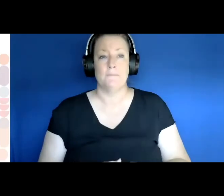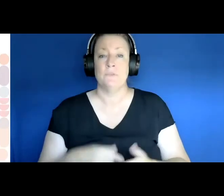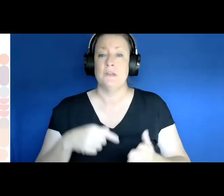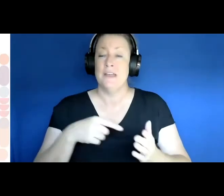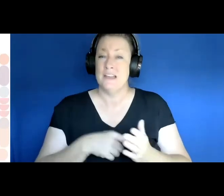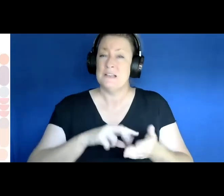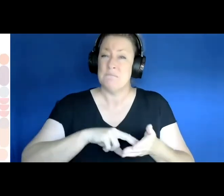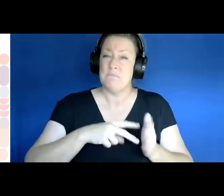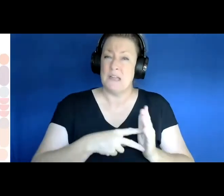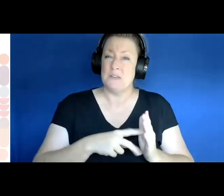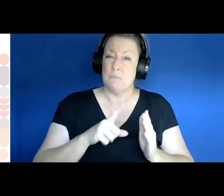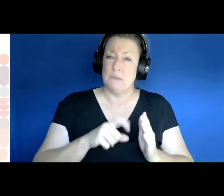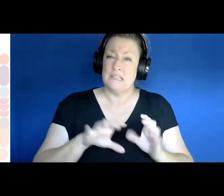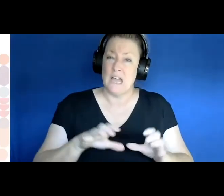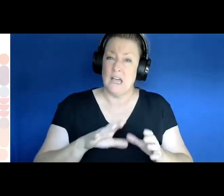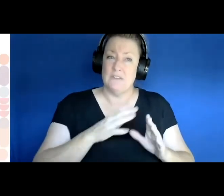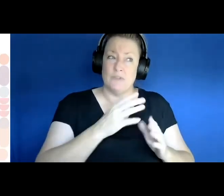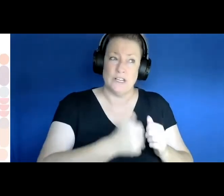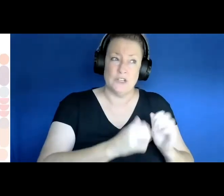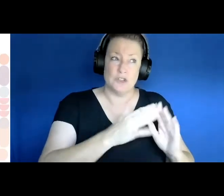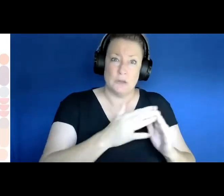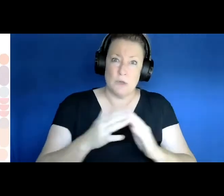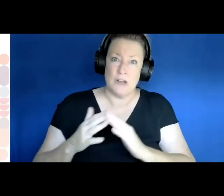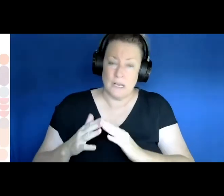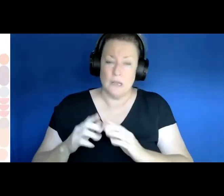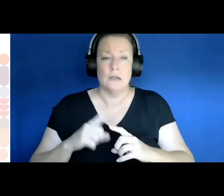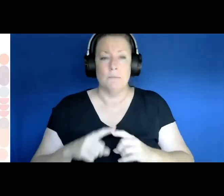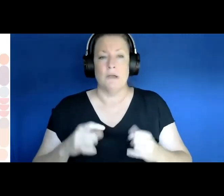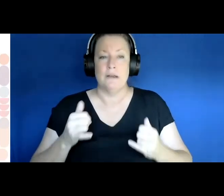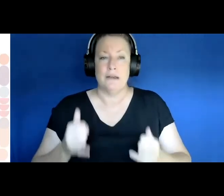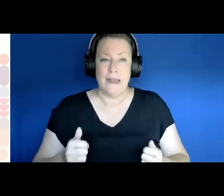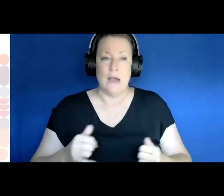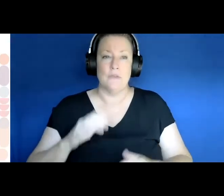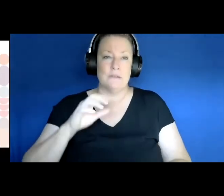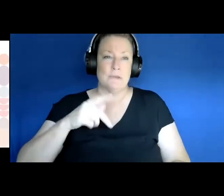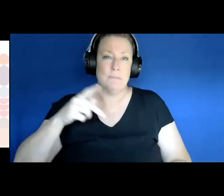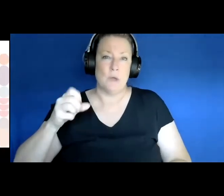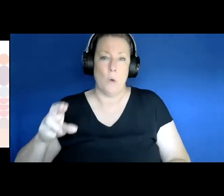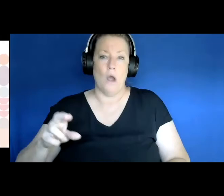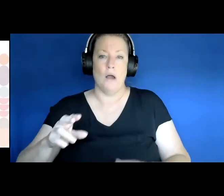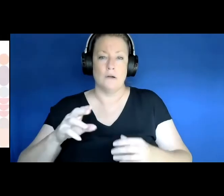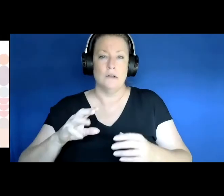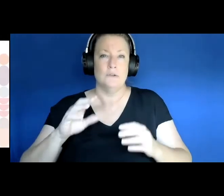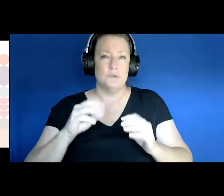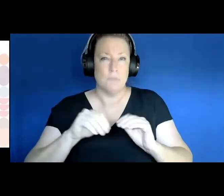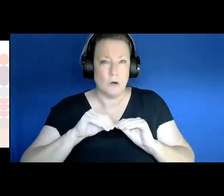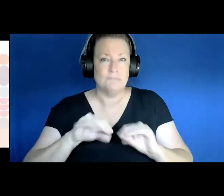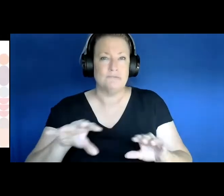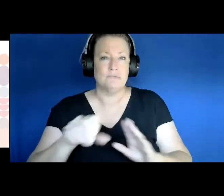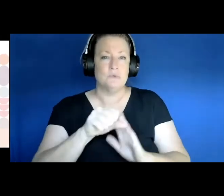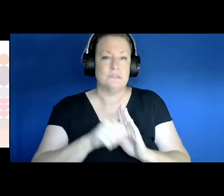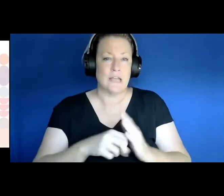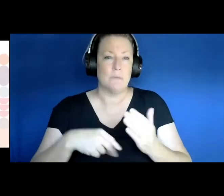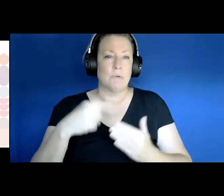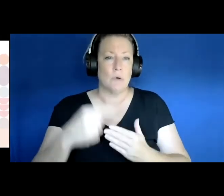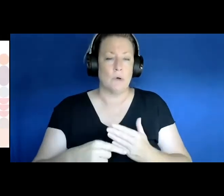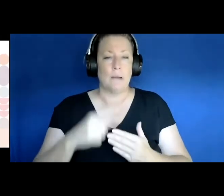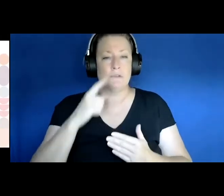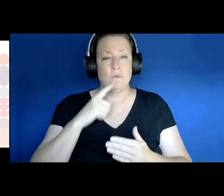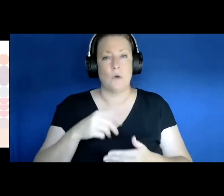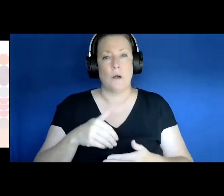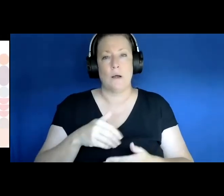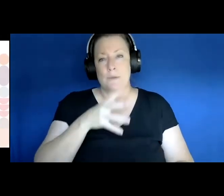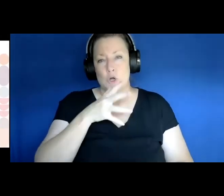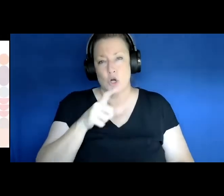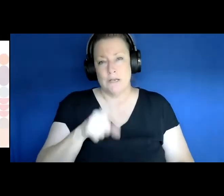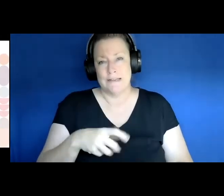communities, we are stretching a little bit more to use PPOR to inform our state programs focused on maternal and infant health. It has given us